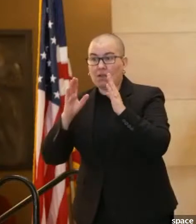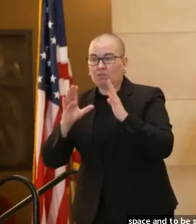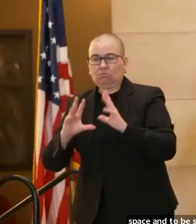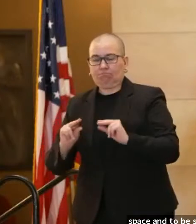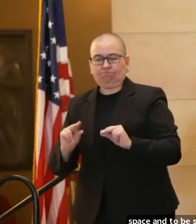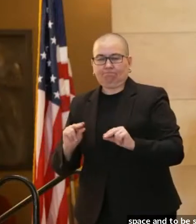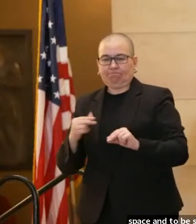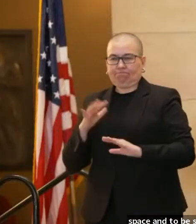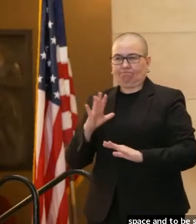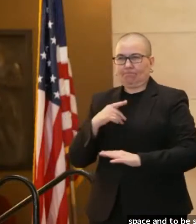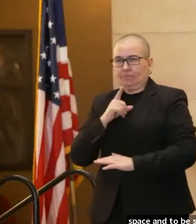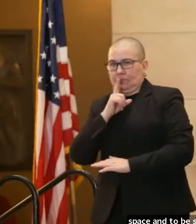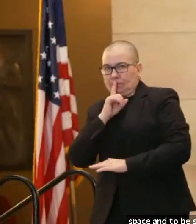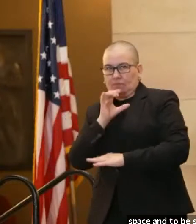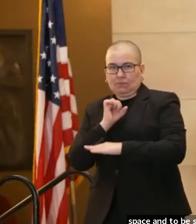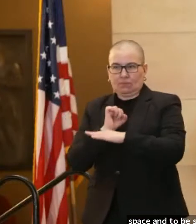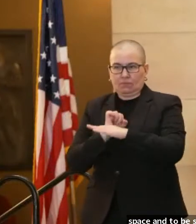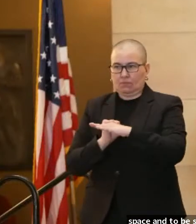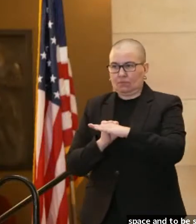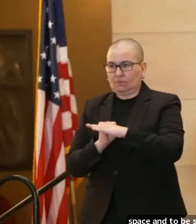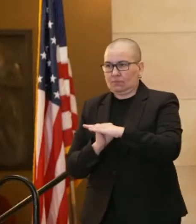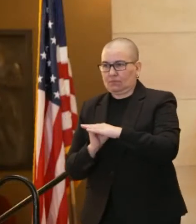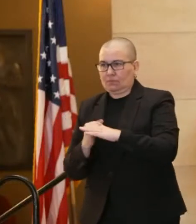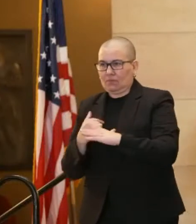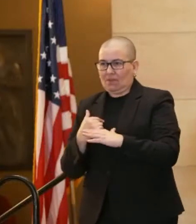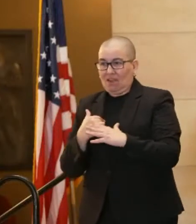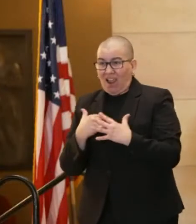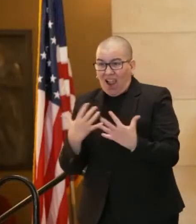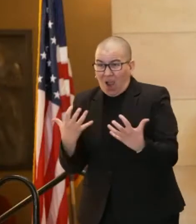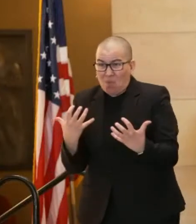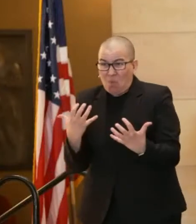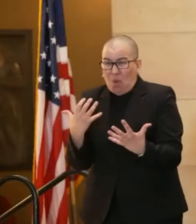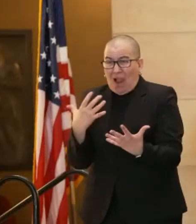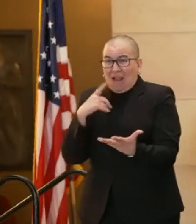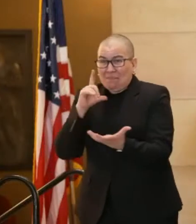importantly, believed.